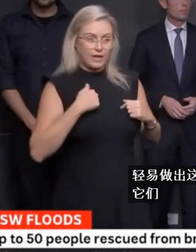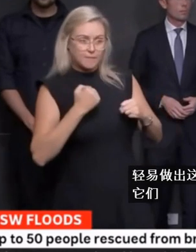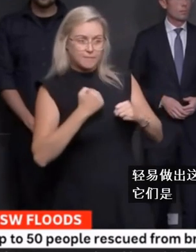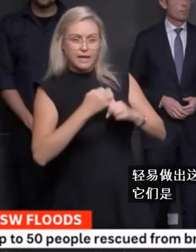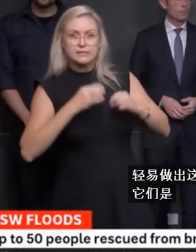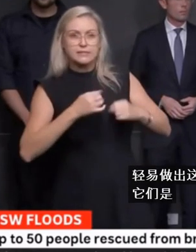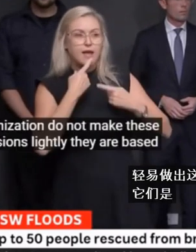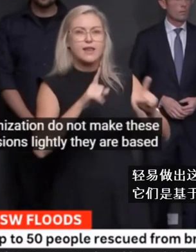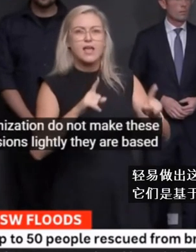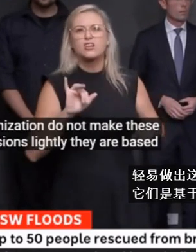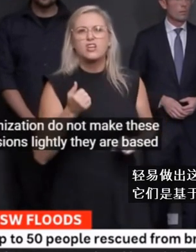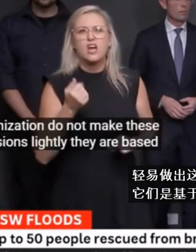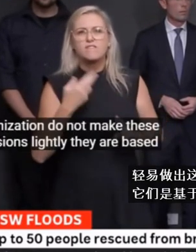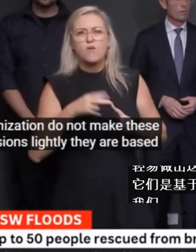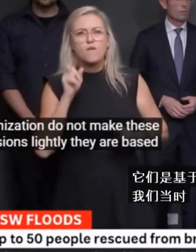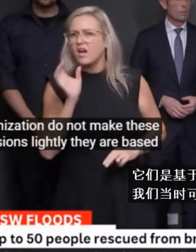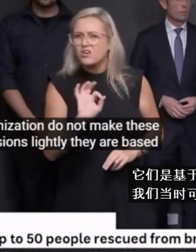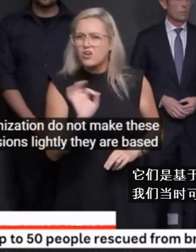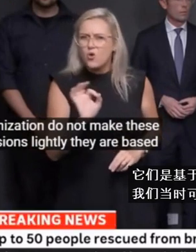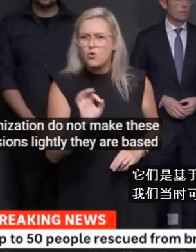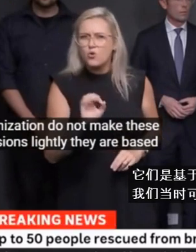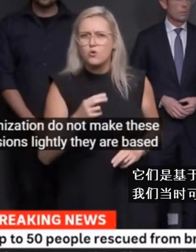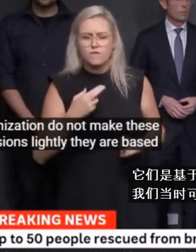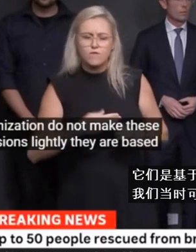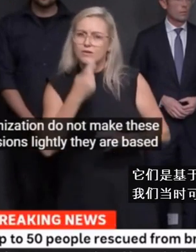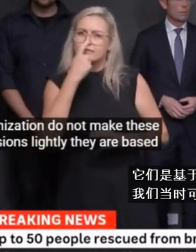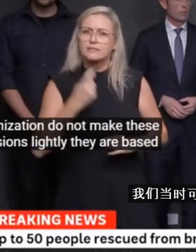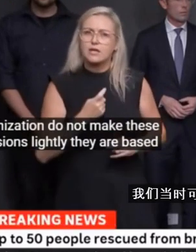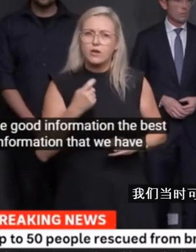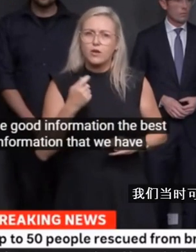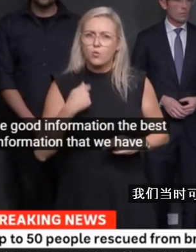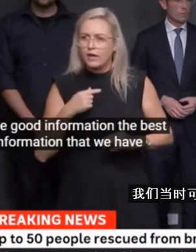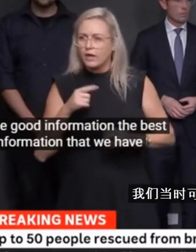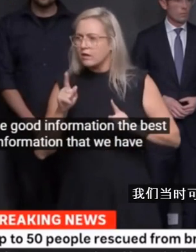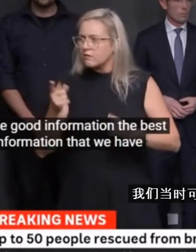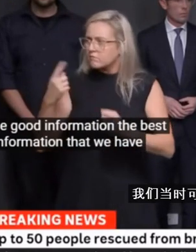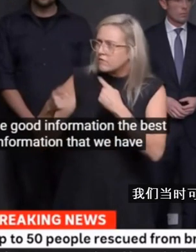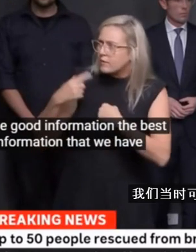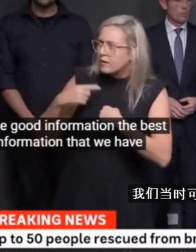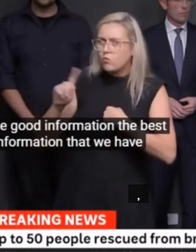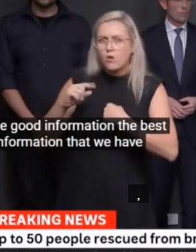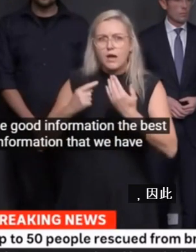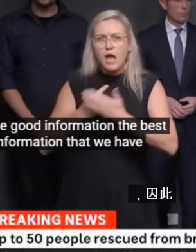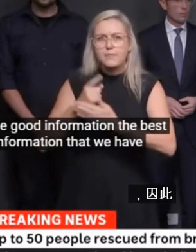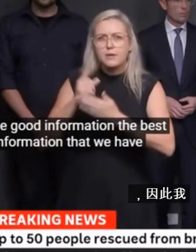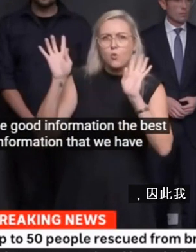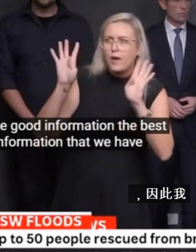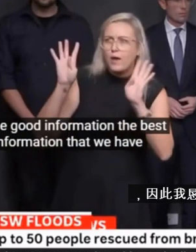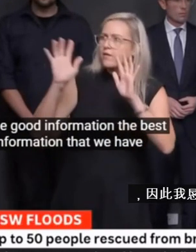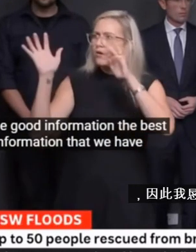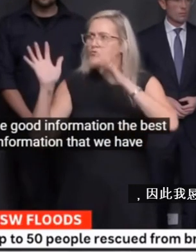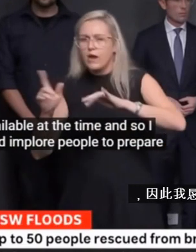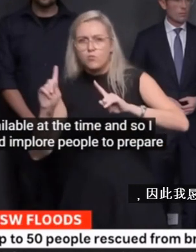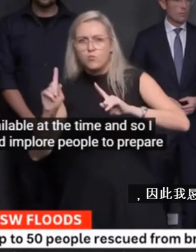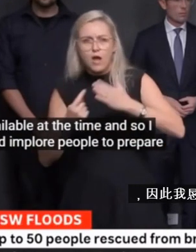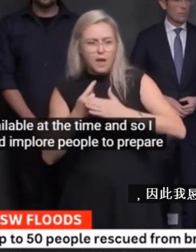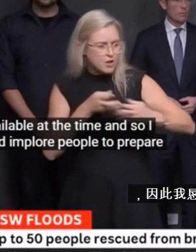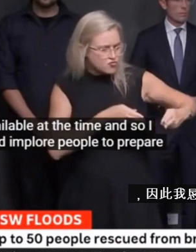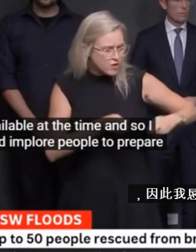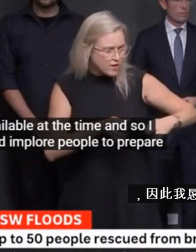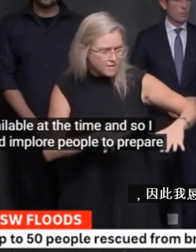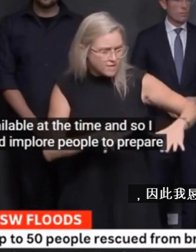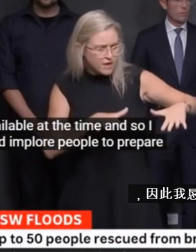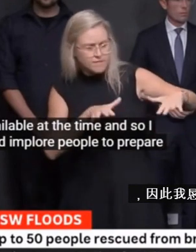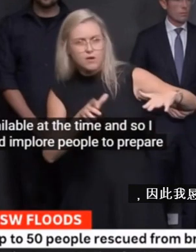They are based on the good information, the best information that we have available at the time. And so I would implore people